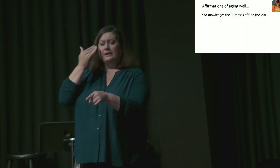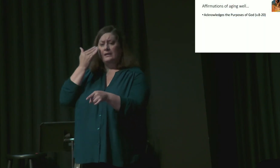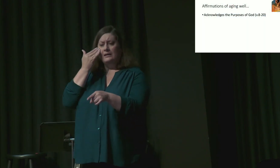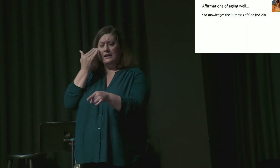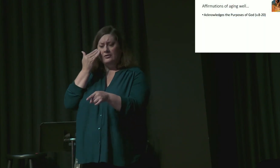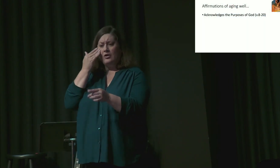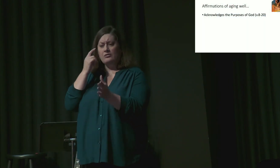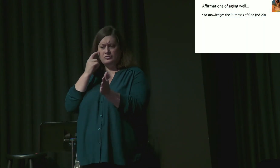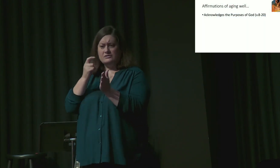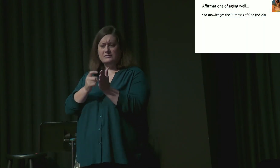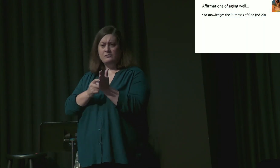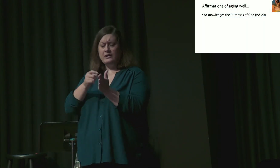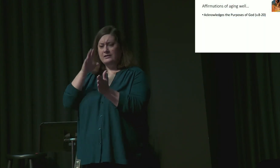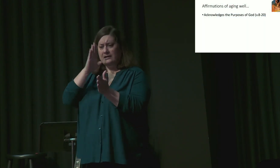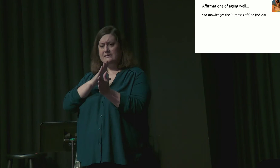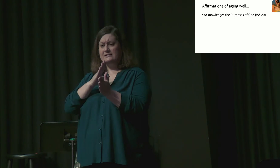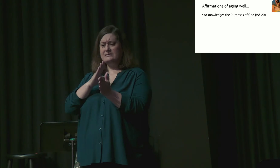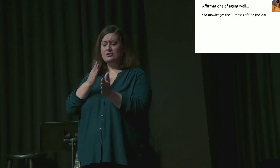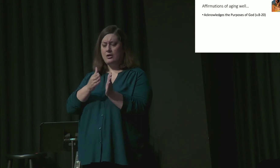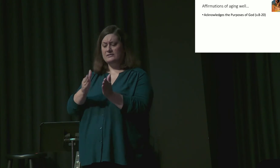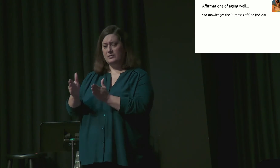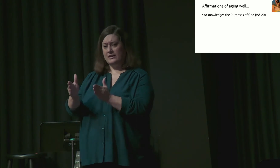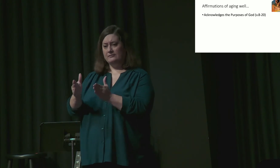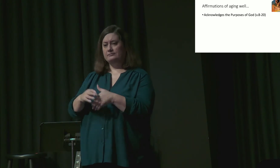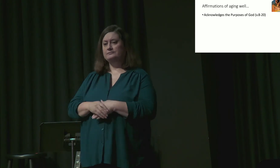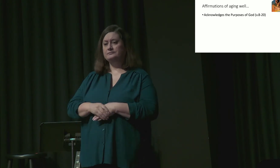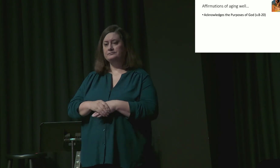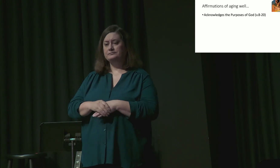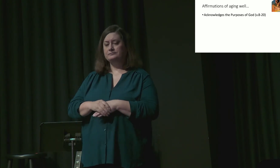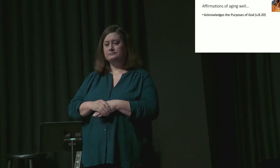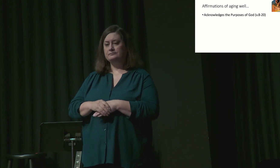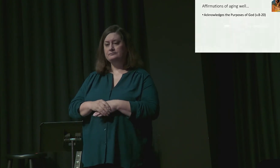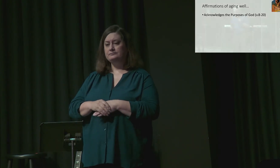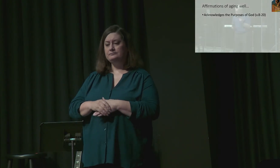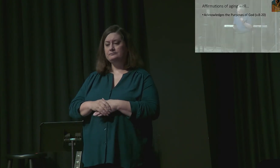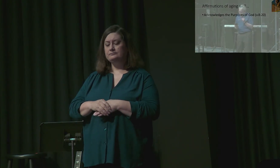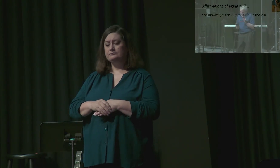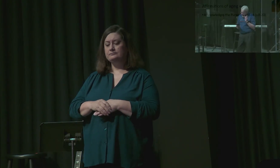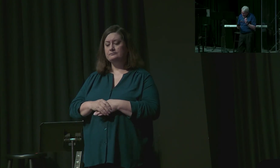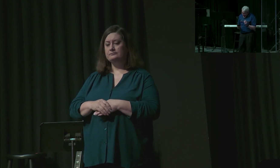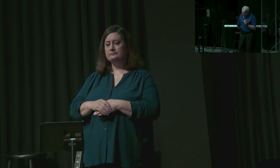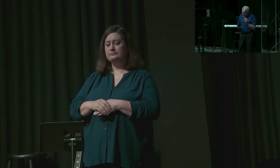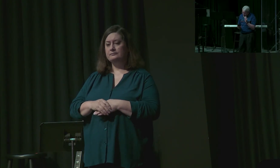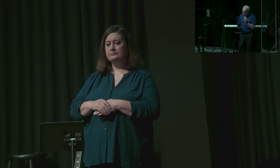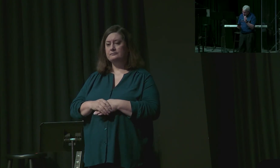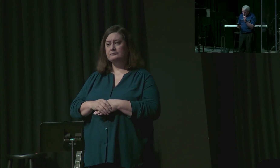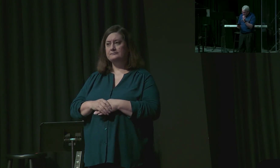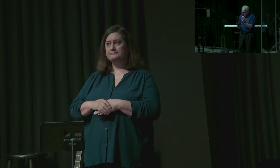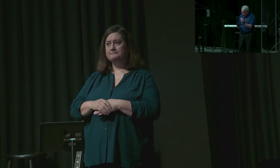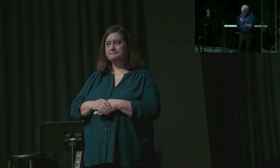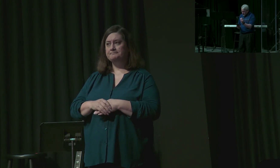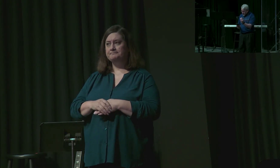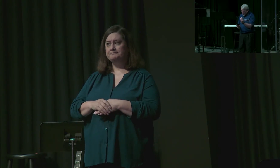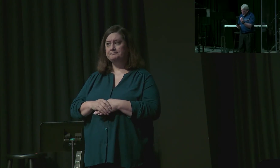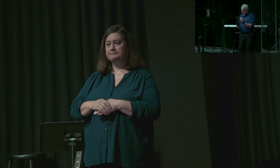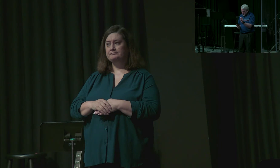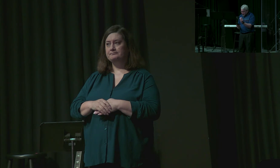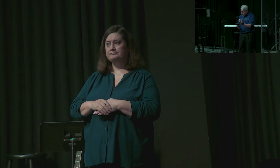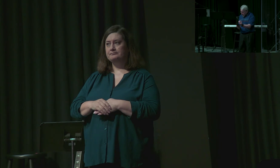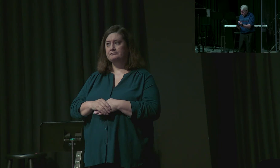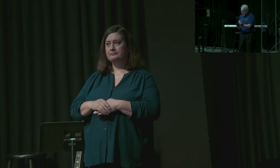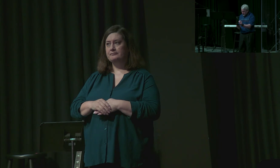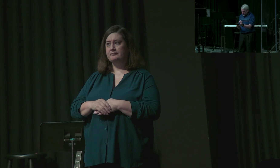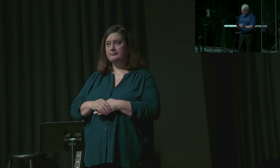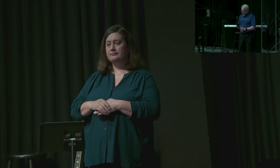through 20. For you see, the faith of mature saints acts in accordance to